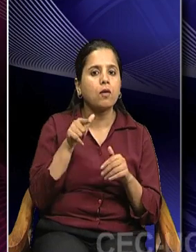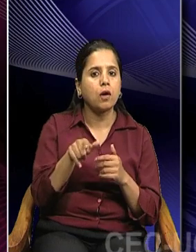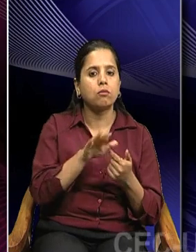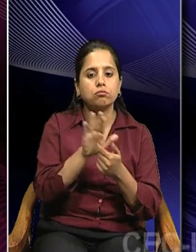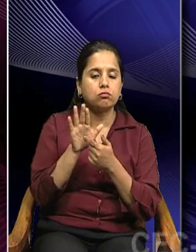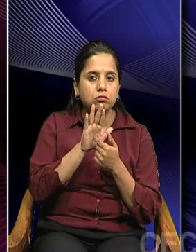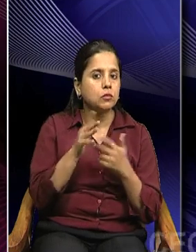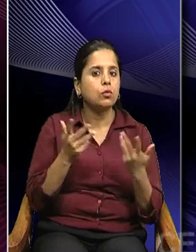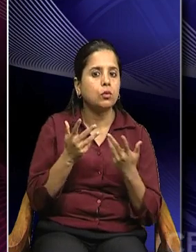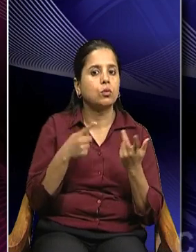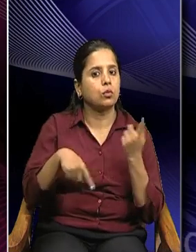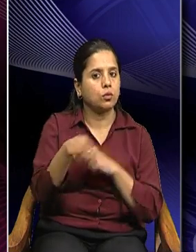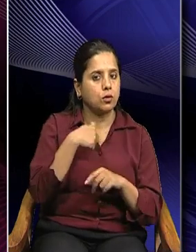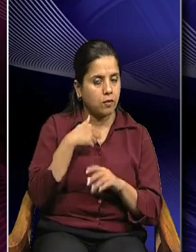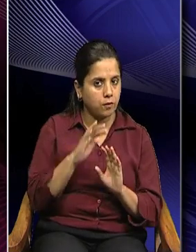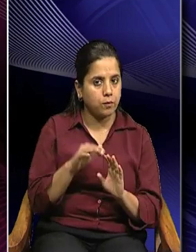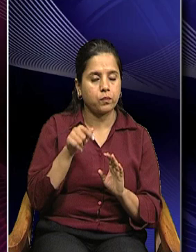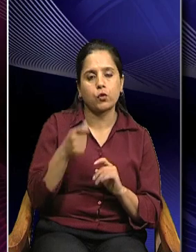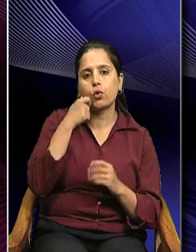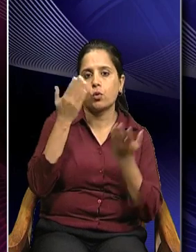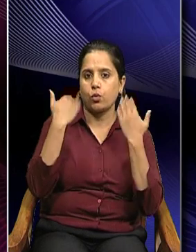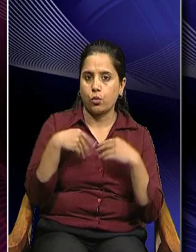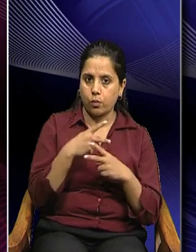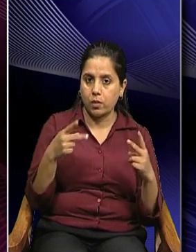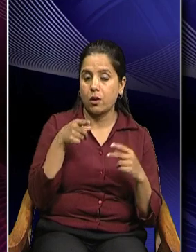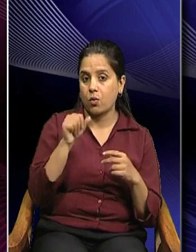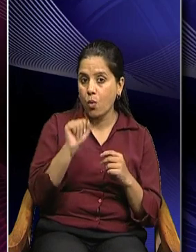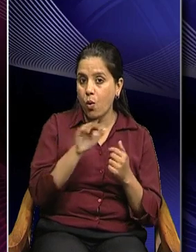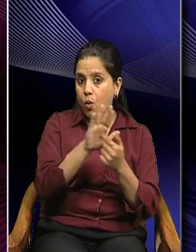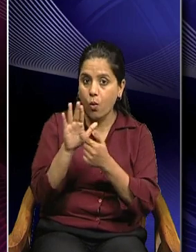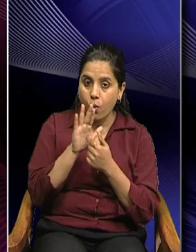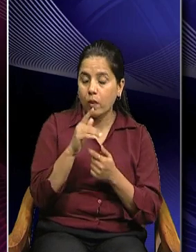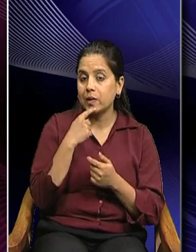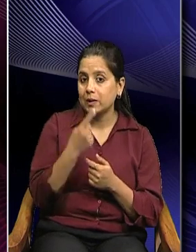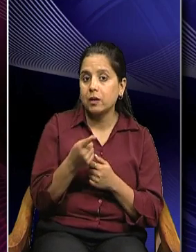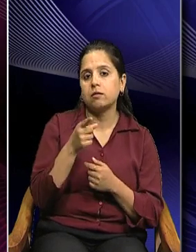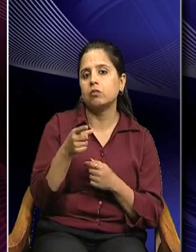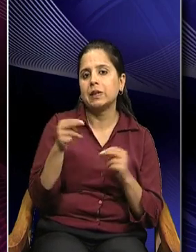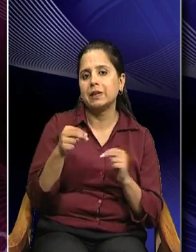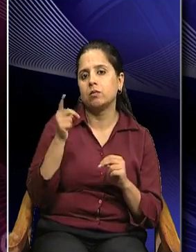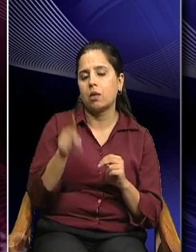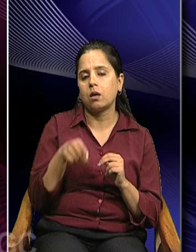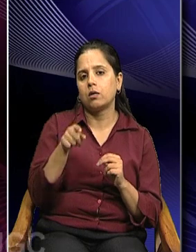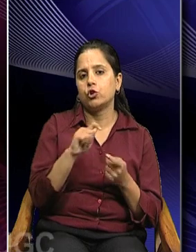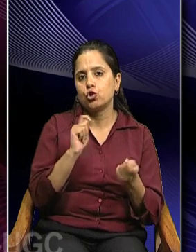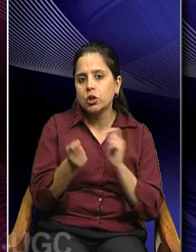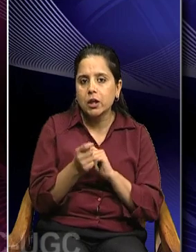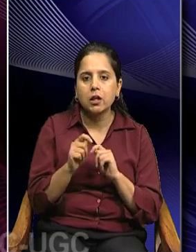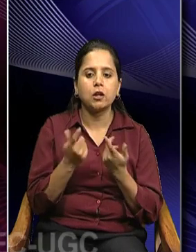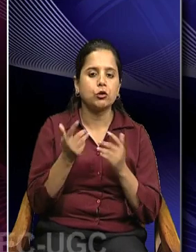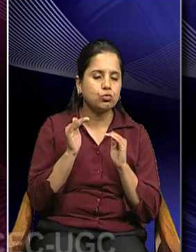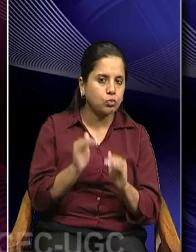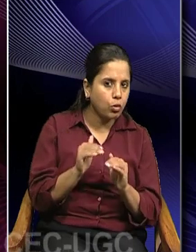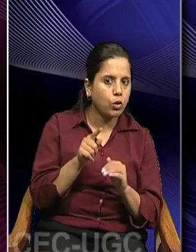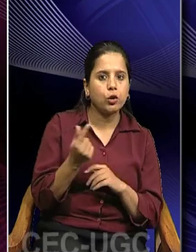is towards human being, and that orientation need to be augmented or supported with